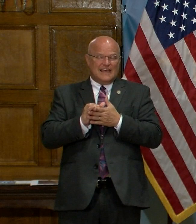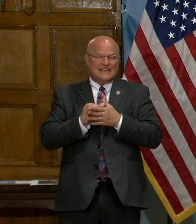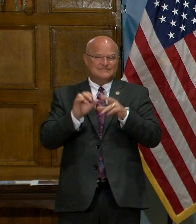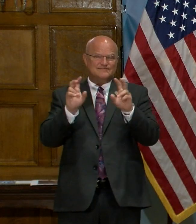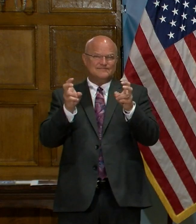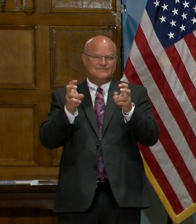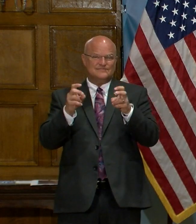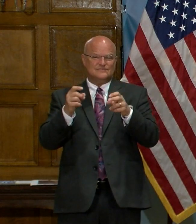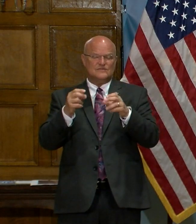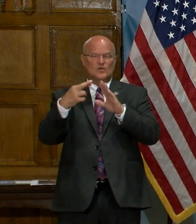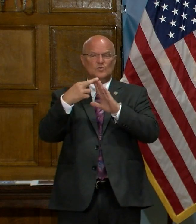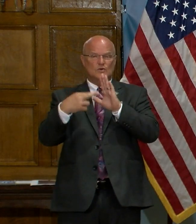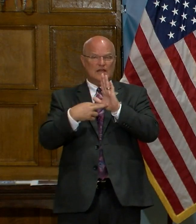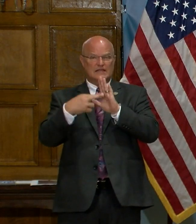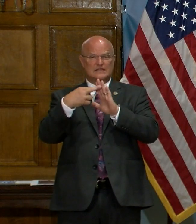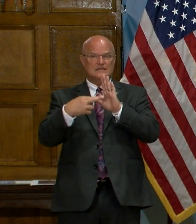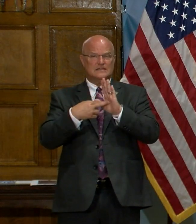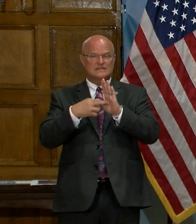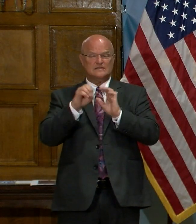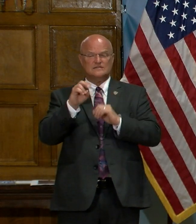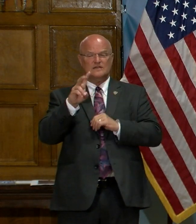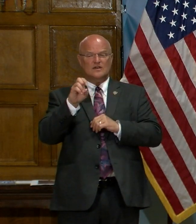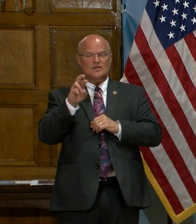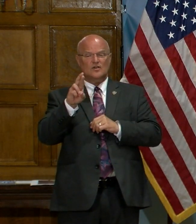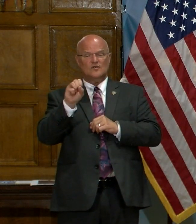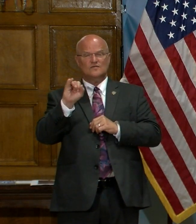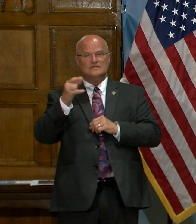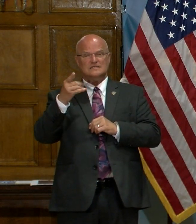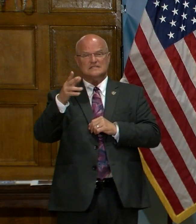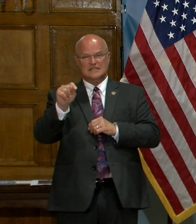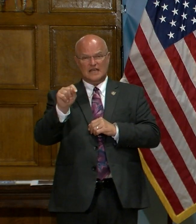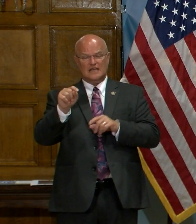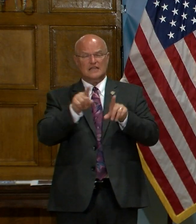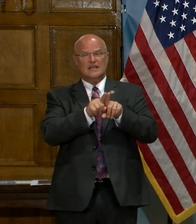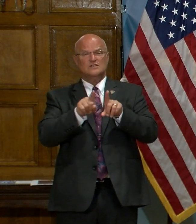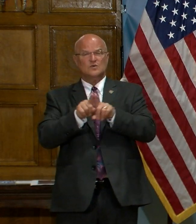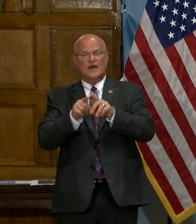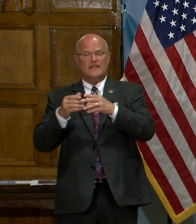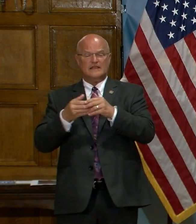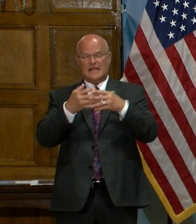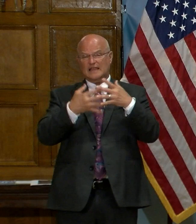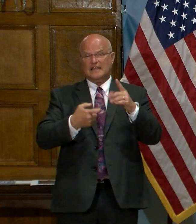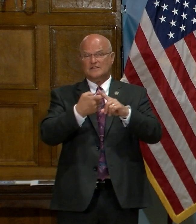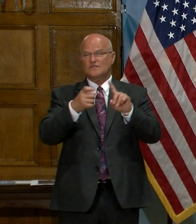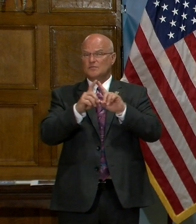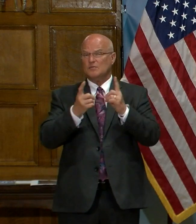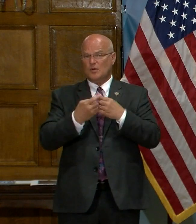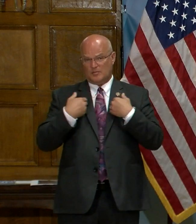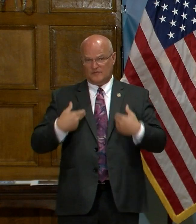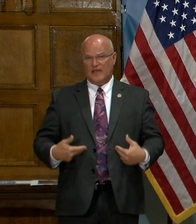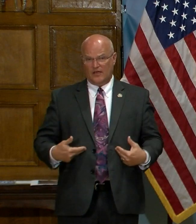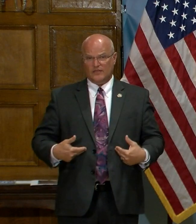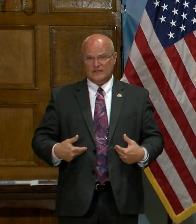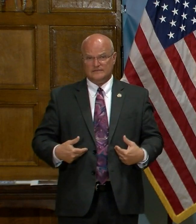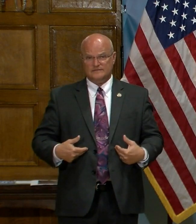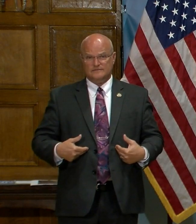to regulatory oversight as well as the guidelines from the Department of